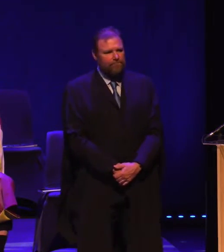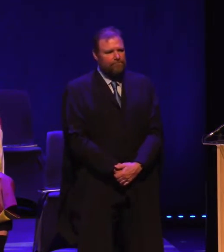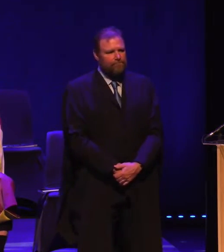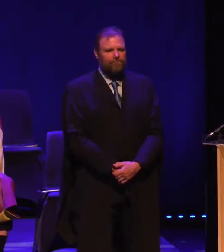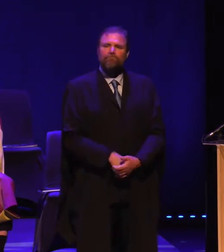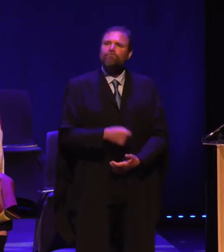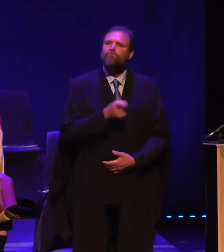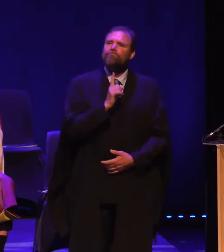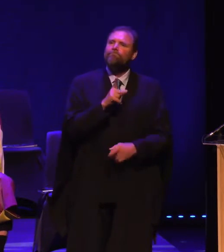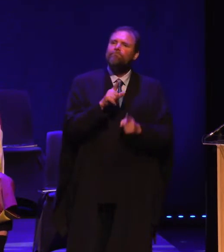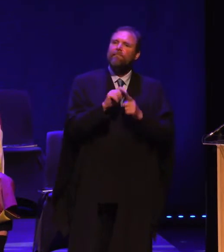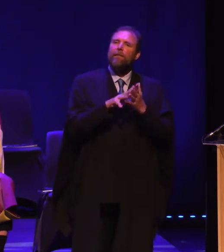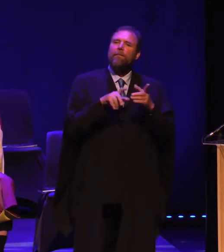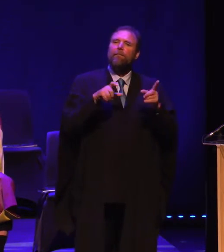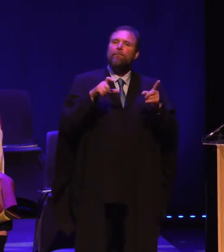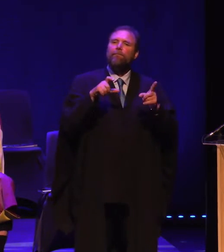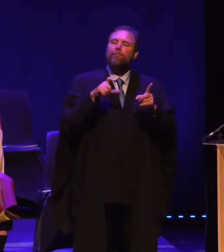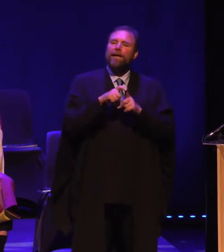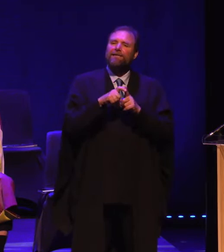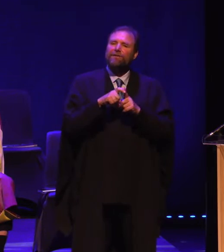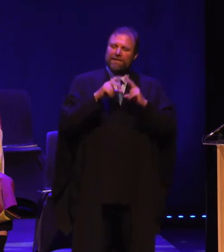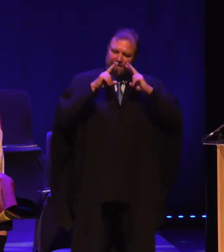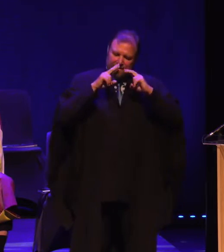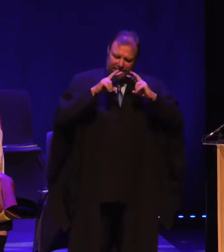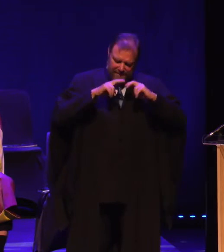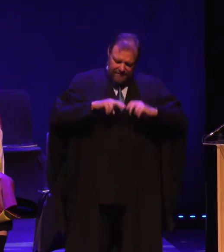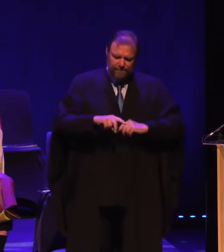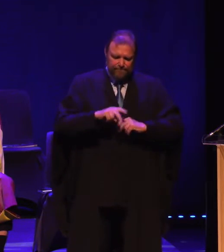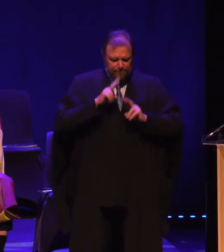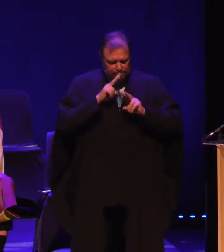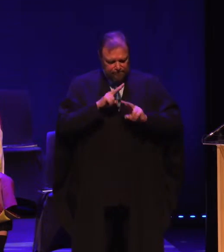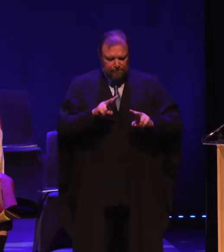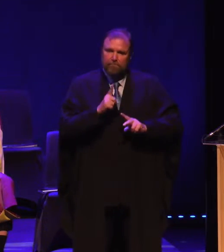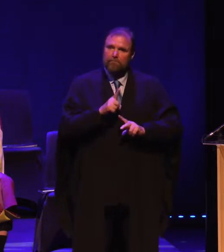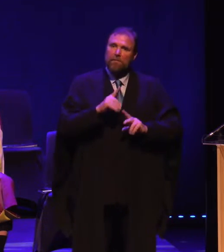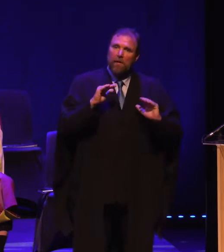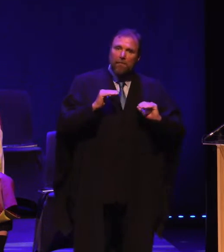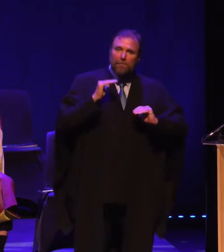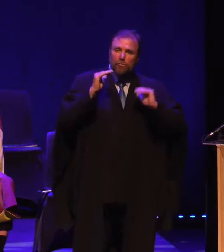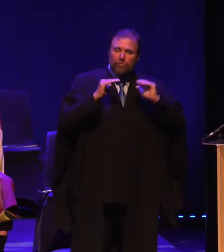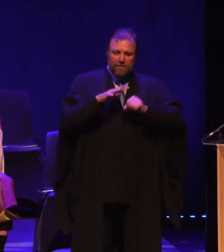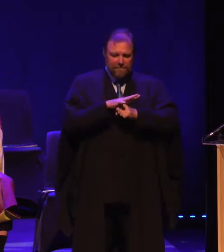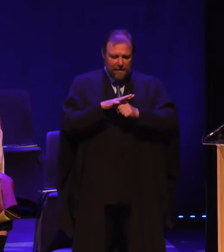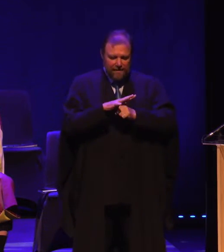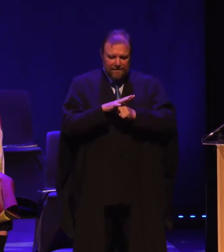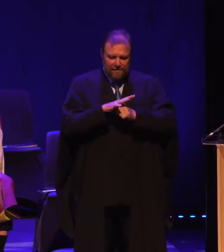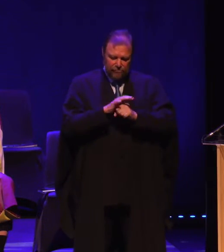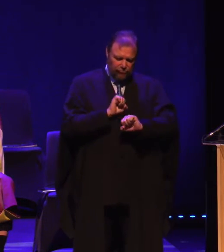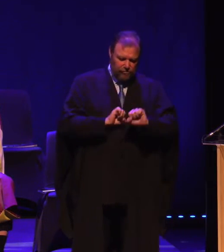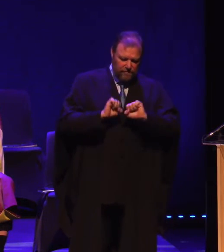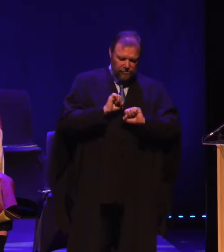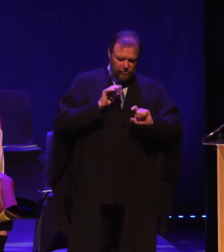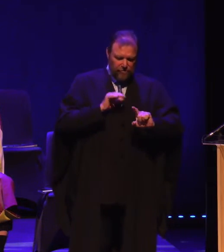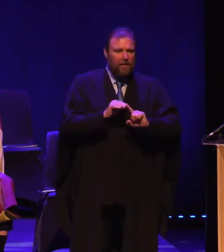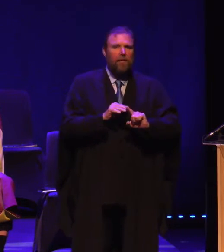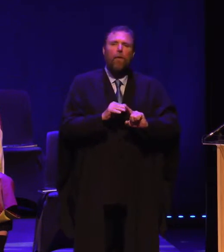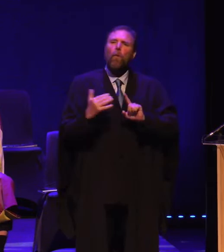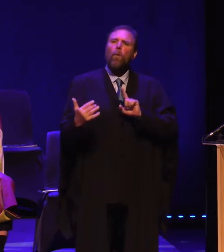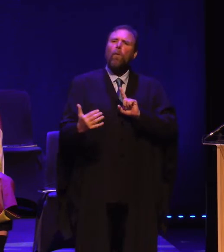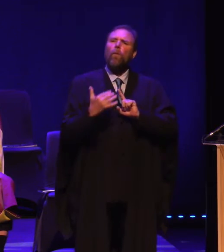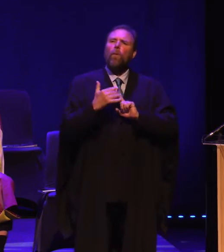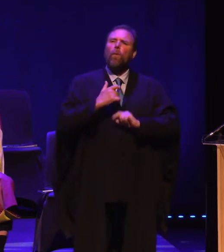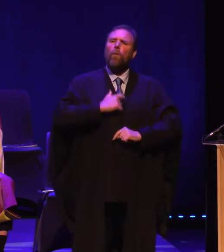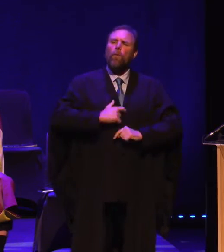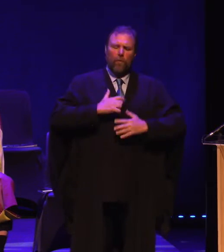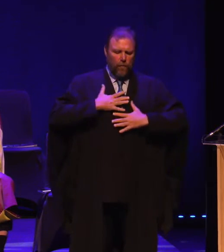This PhD thesis examined the way in which maturity status and resistance training interact to influence the development of physical fitness and